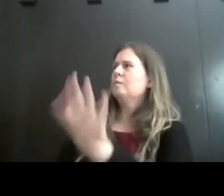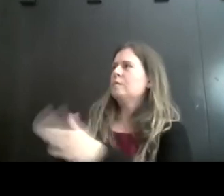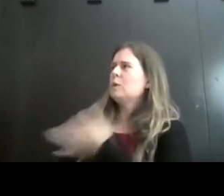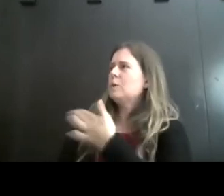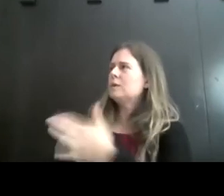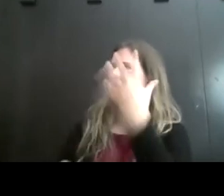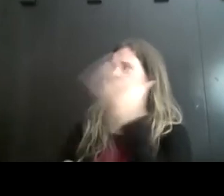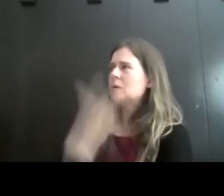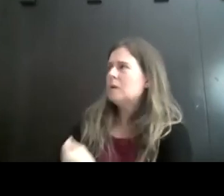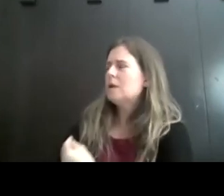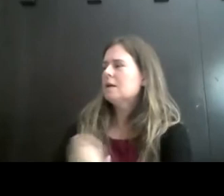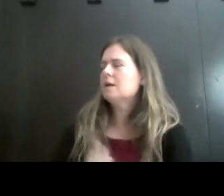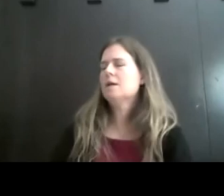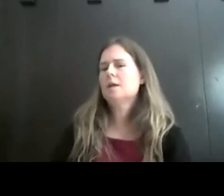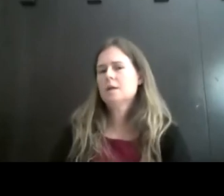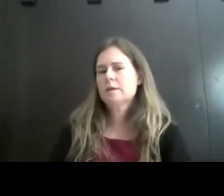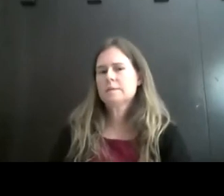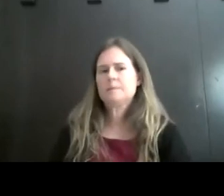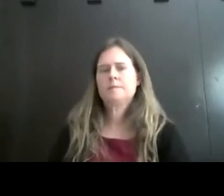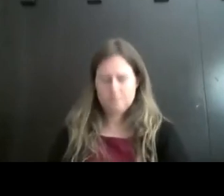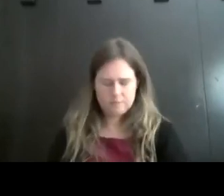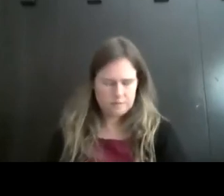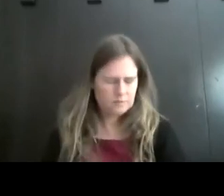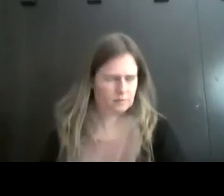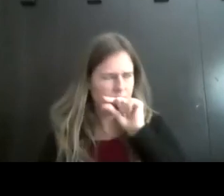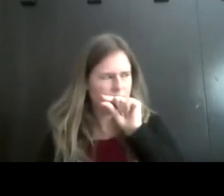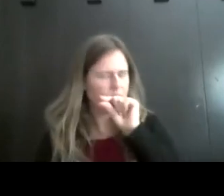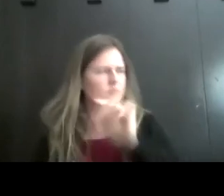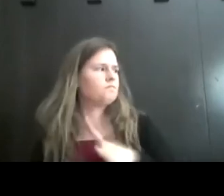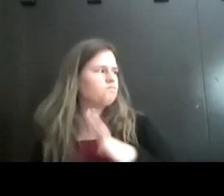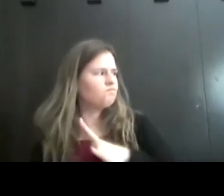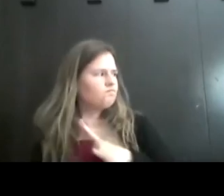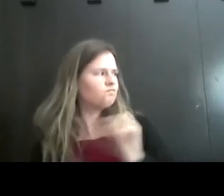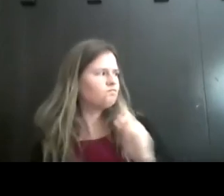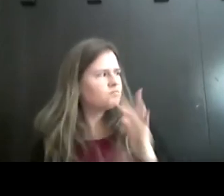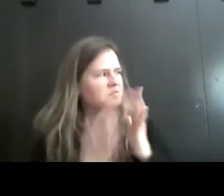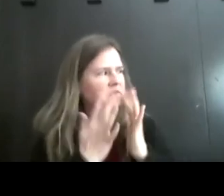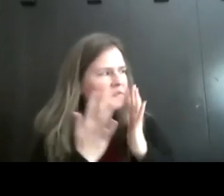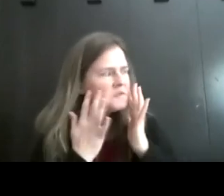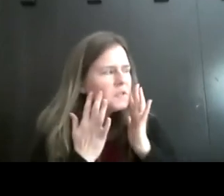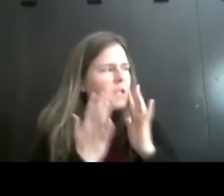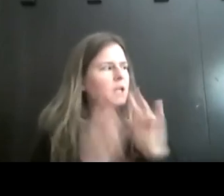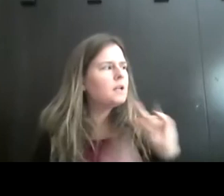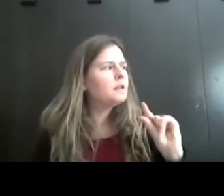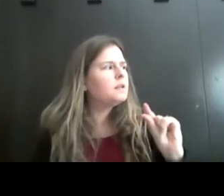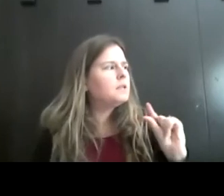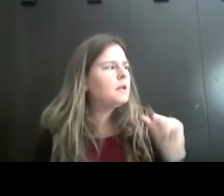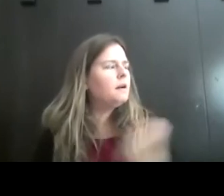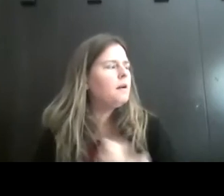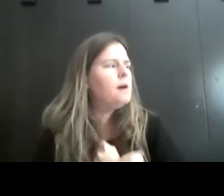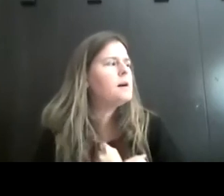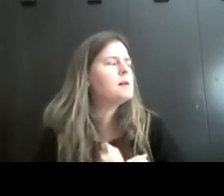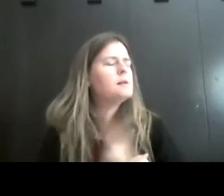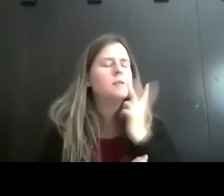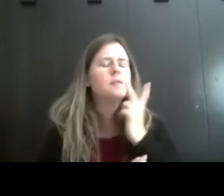so beautiful. Moo thought, okay, he seems friendly. He said he just wants to give me a little hug. And he